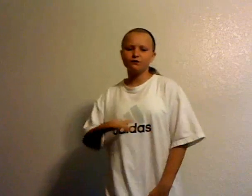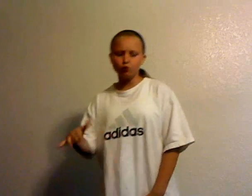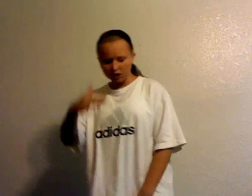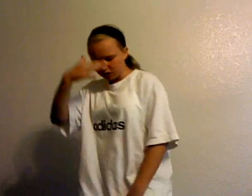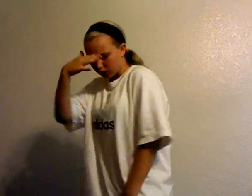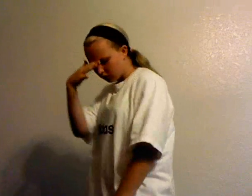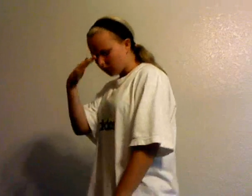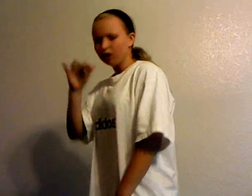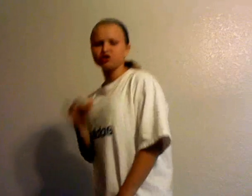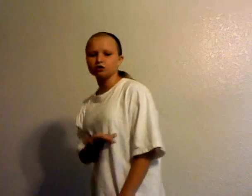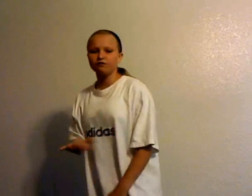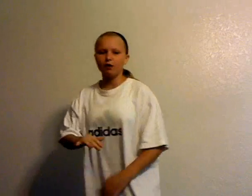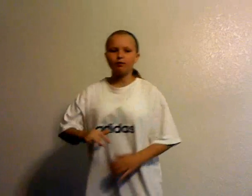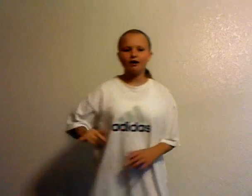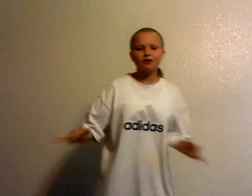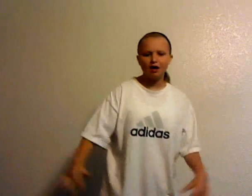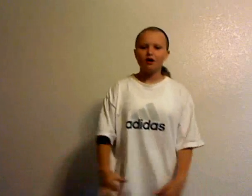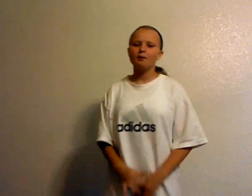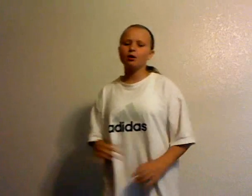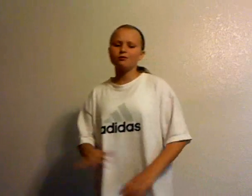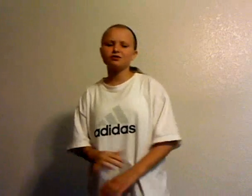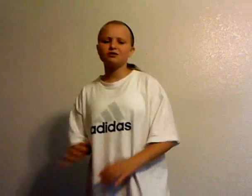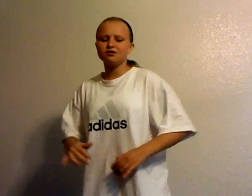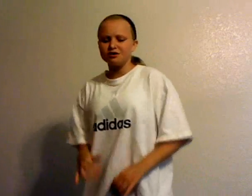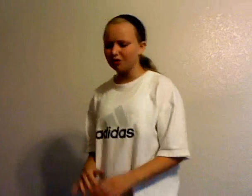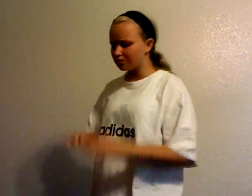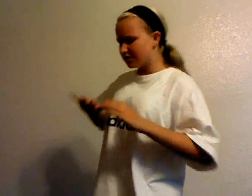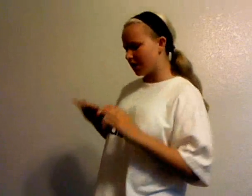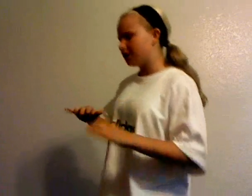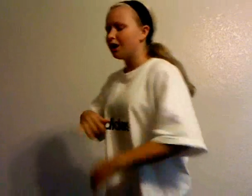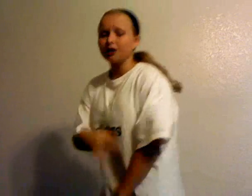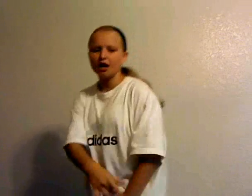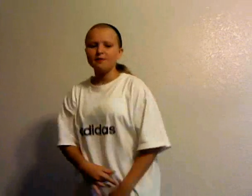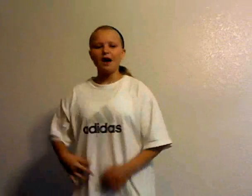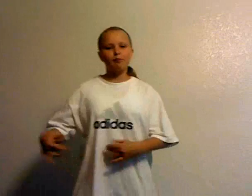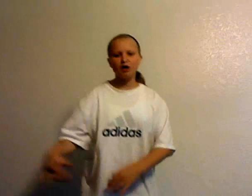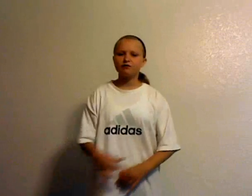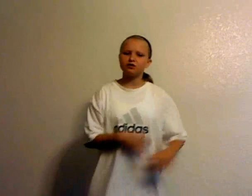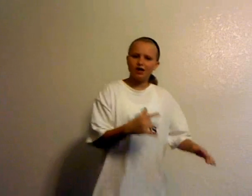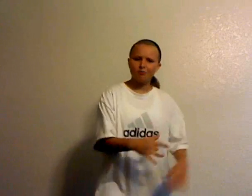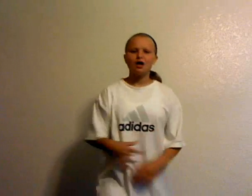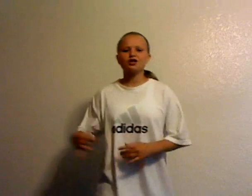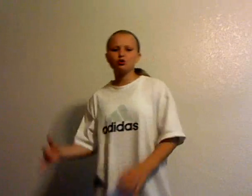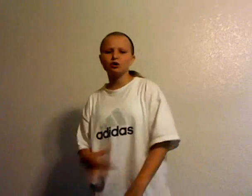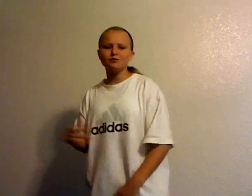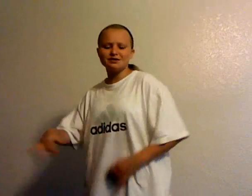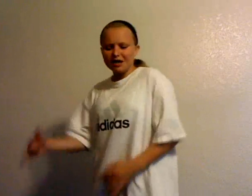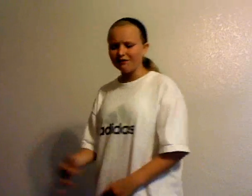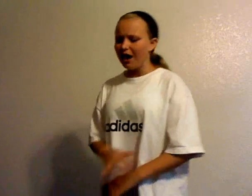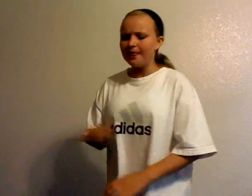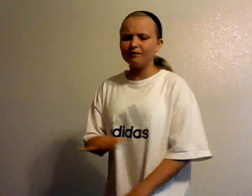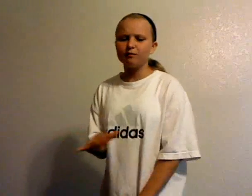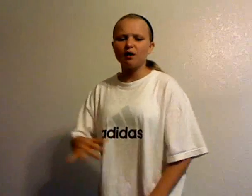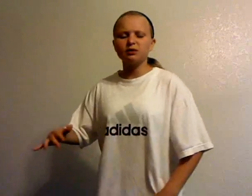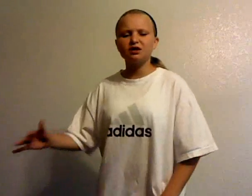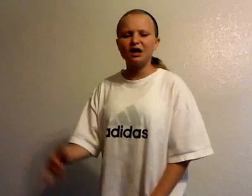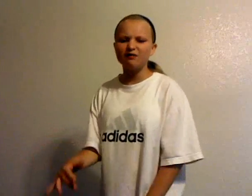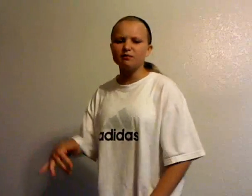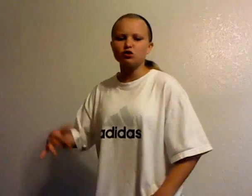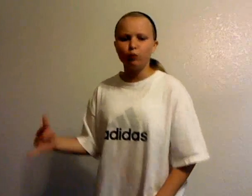find the fruit of the loop, which is to find bright light. But almost in the sea, it's side. God, I pray for them, I keep it safe, and every problem that they care will pass